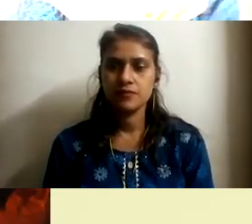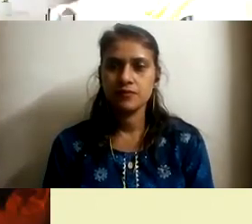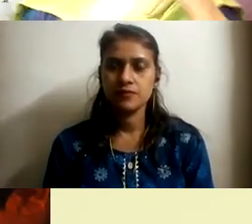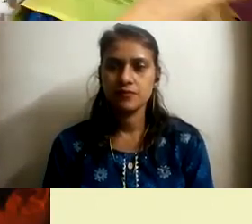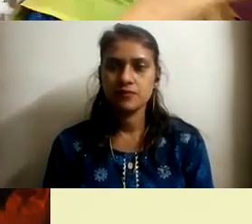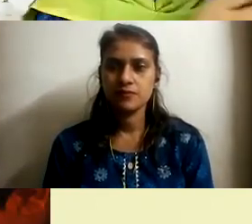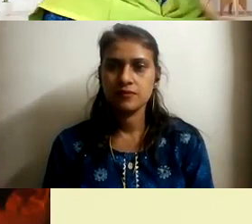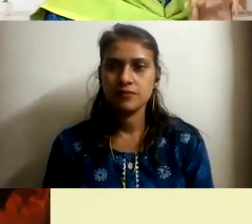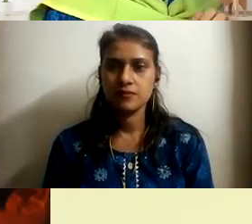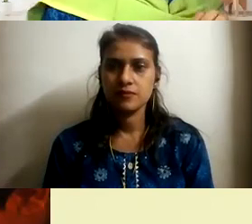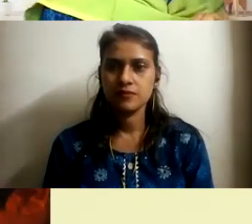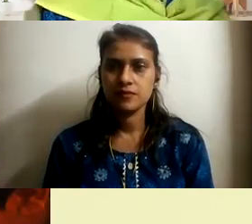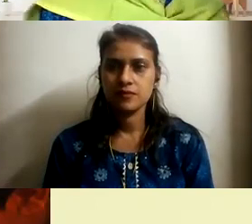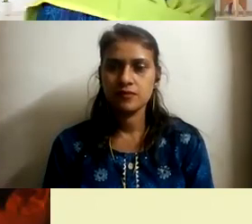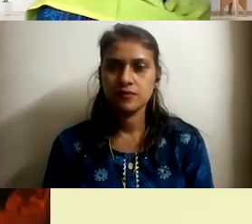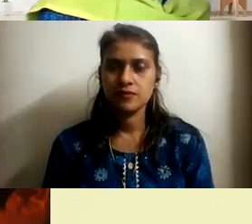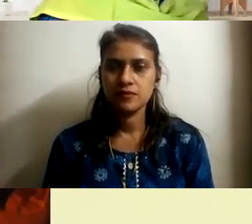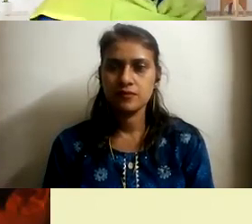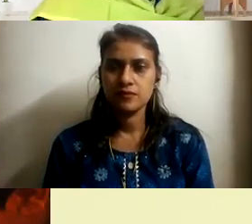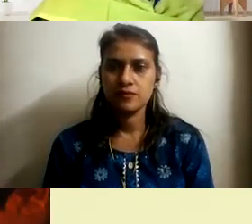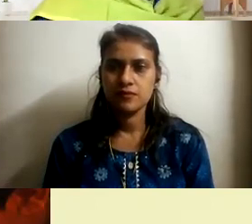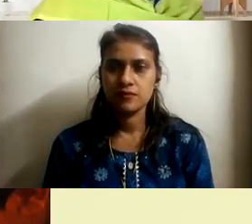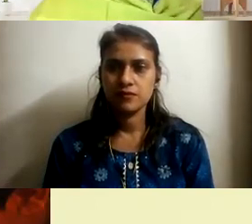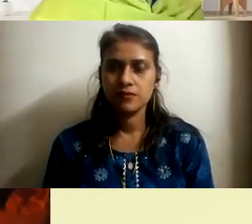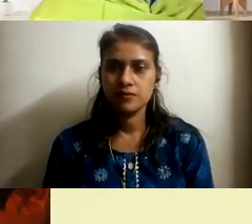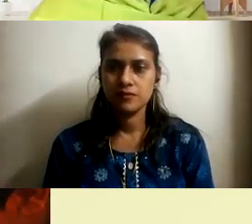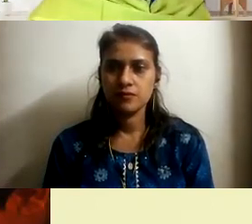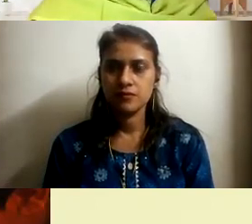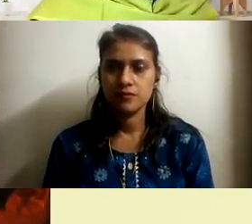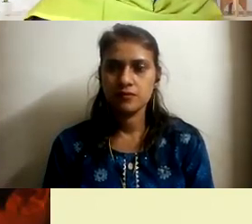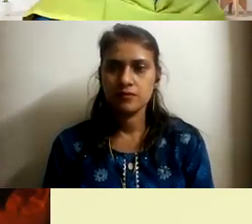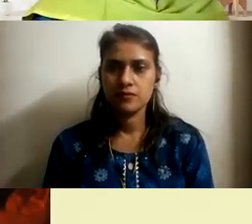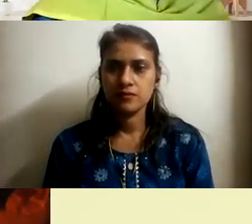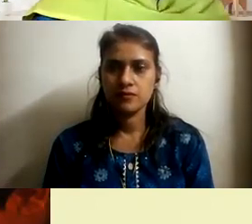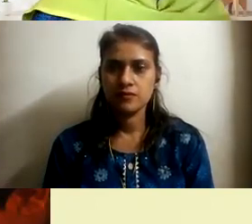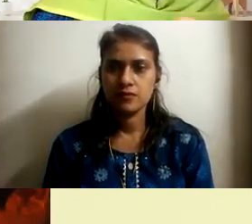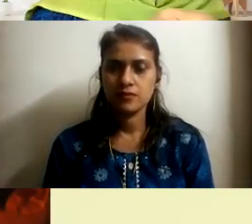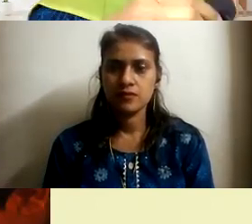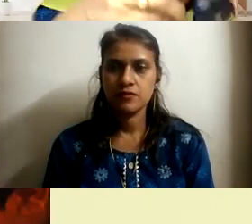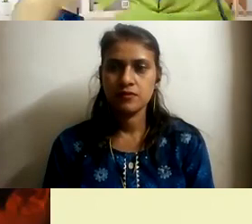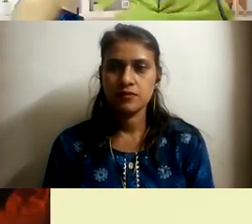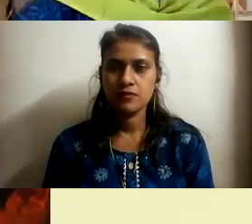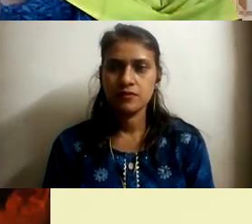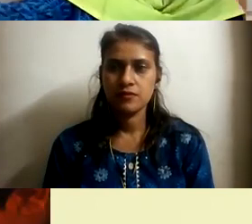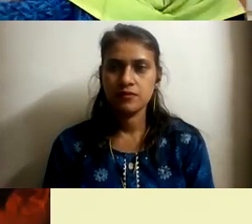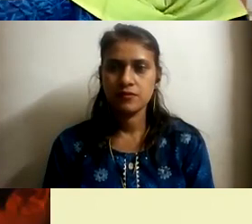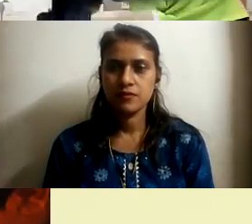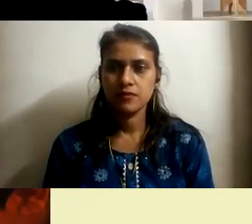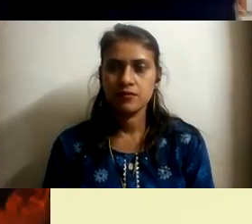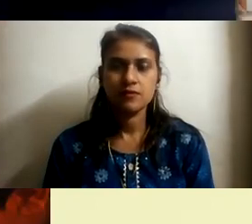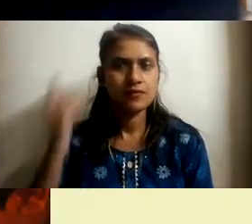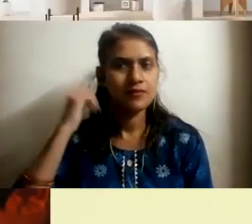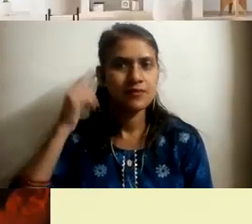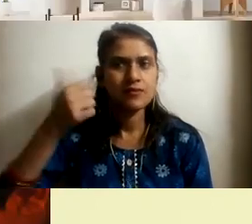I think it's audible, no? You can hear, right? Is it very low? You're audible, ma'am.